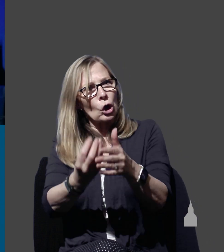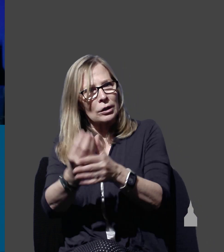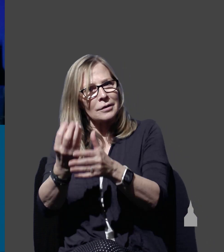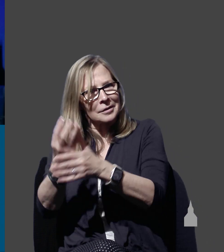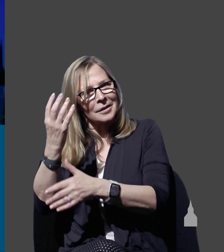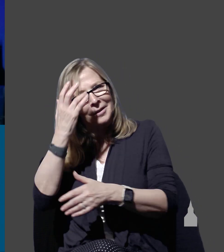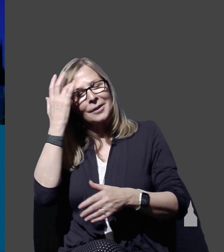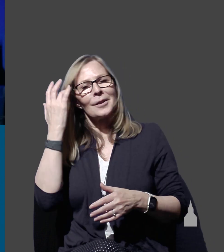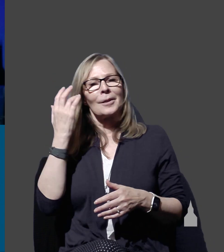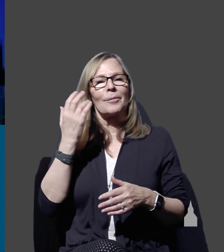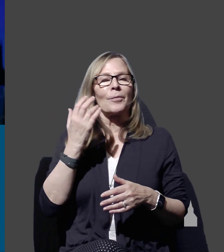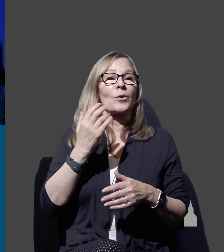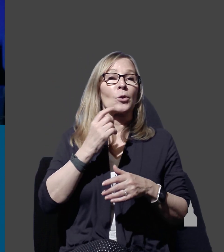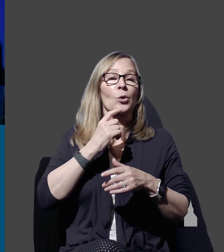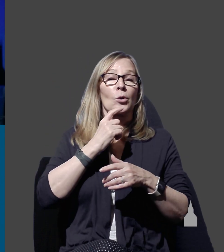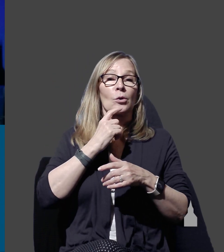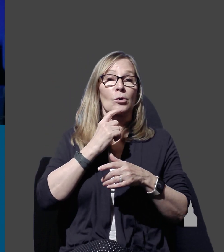harder.